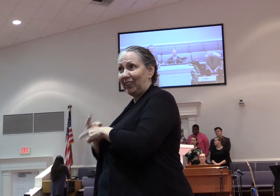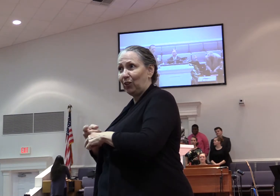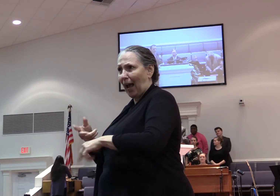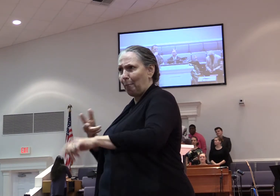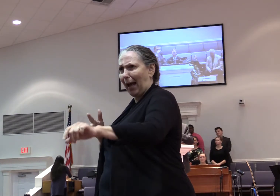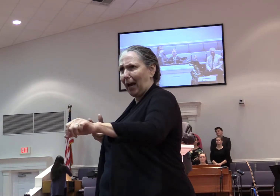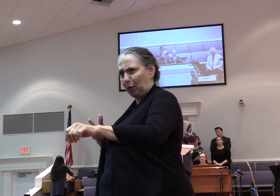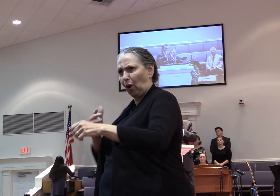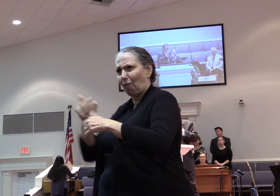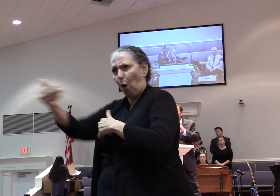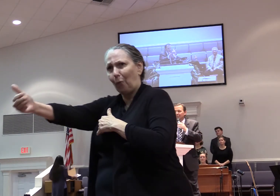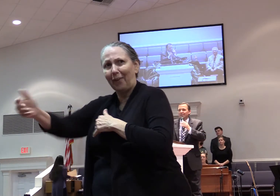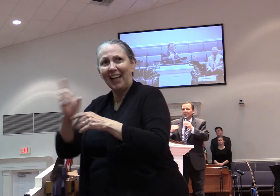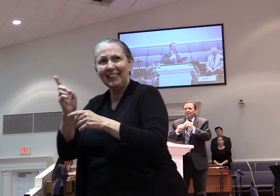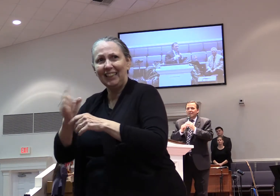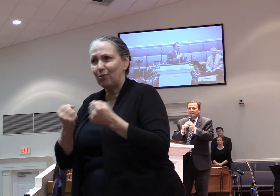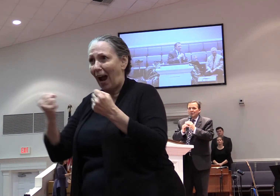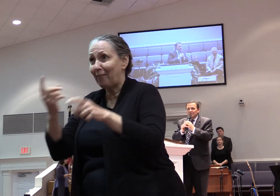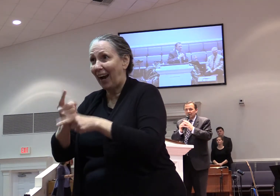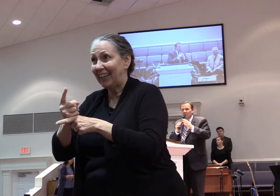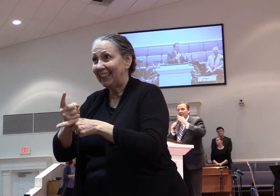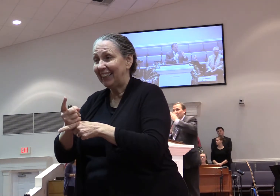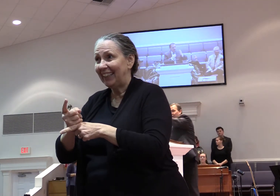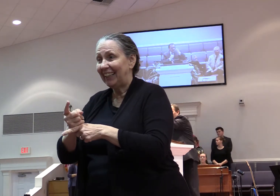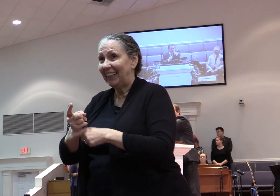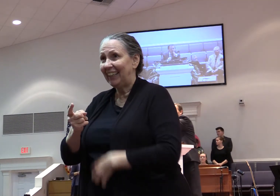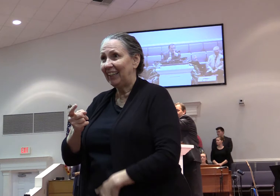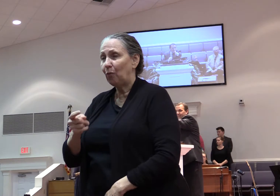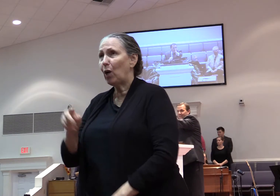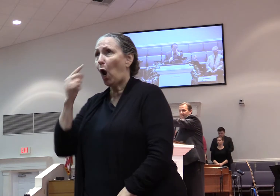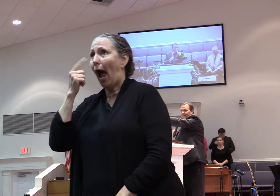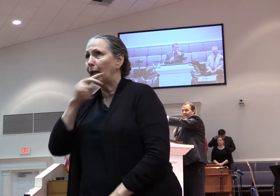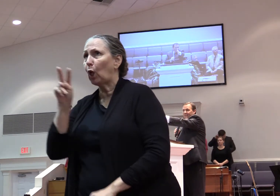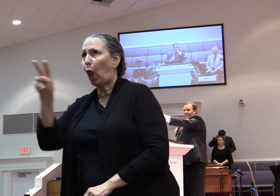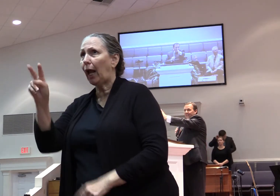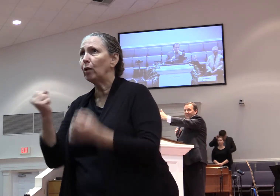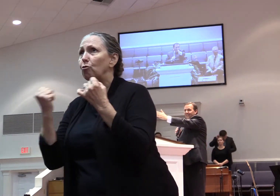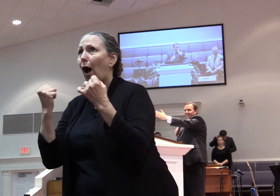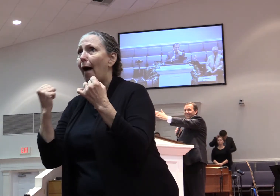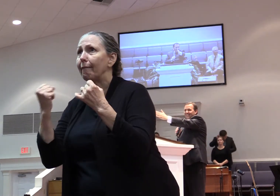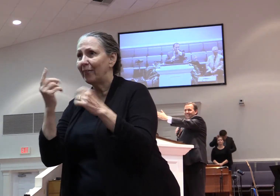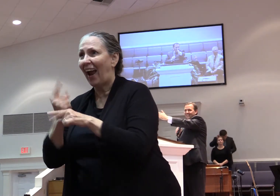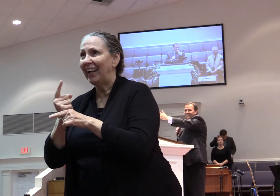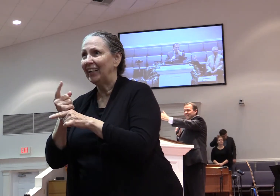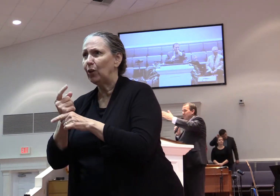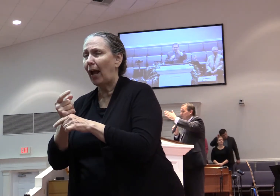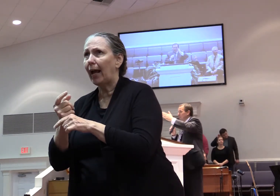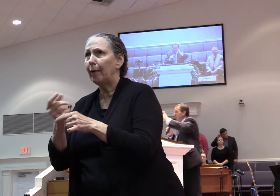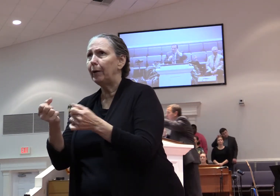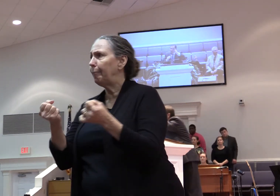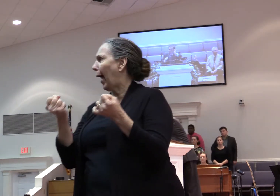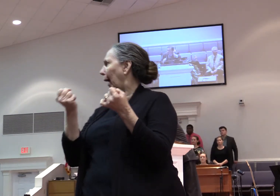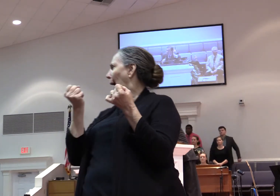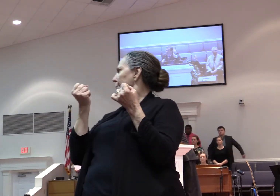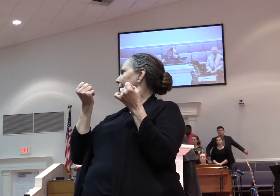Right. It's a simple point, but whichever way you're looking, that's where you're going. That's the way